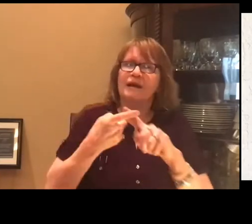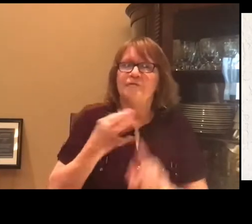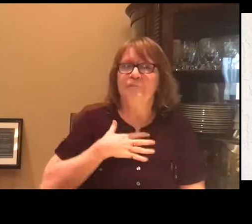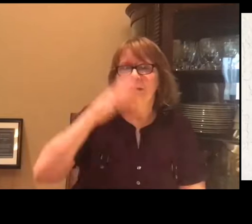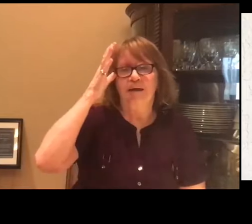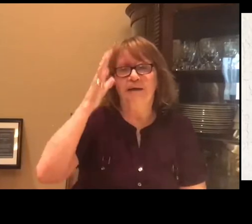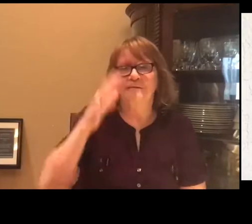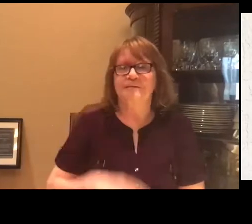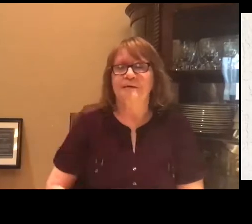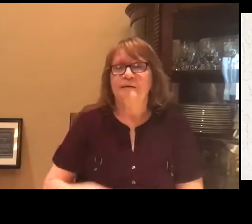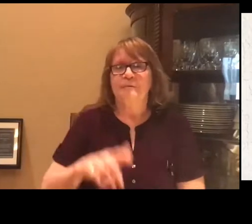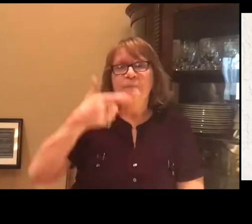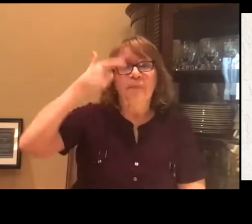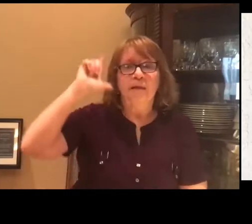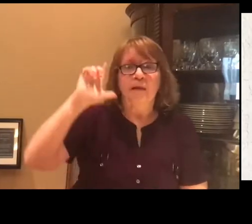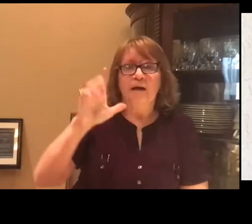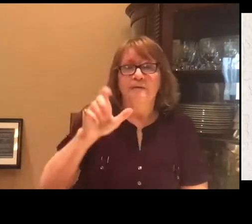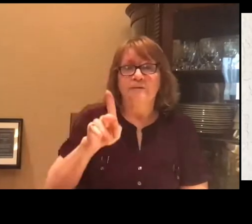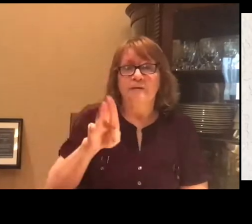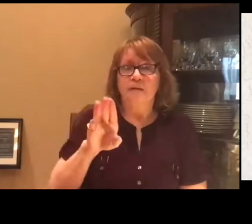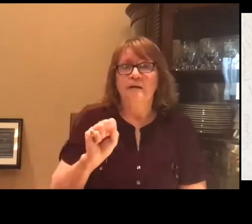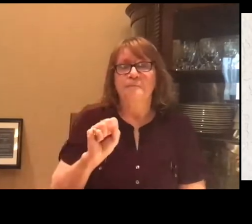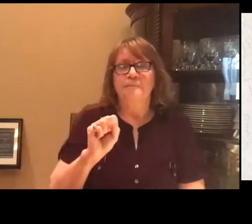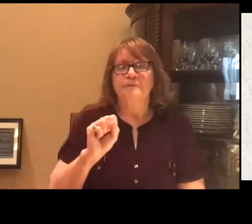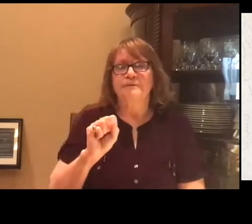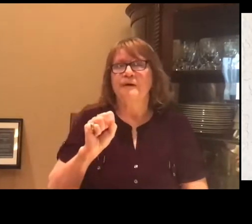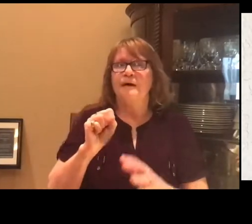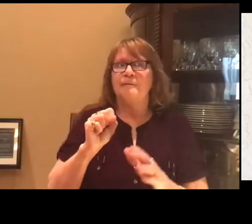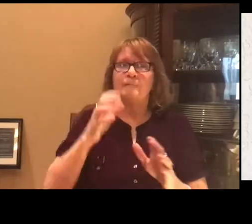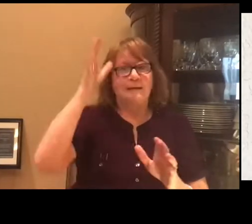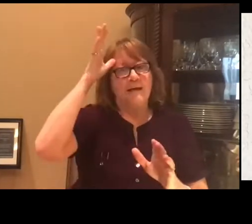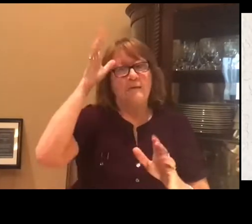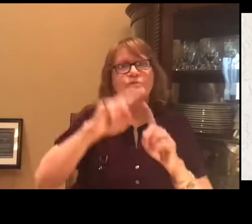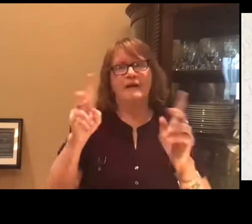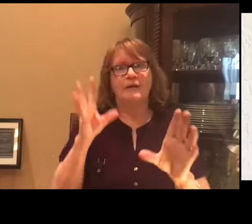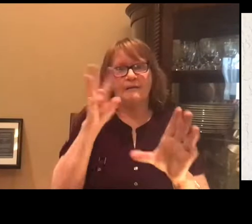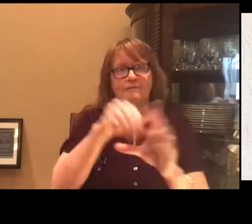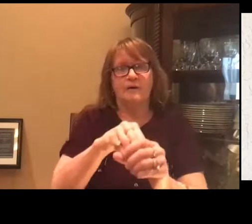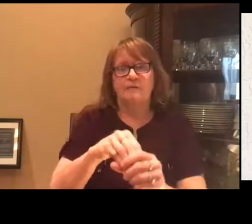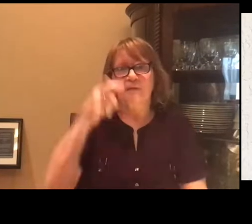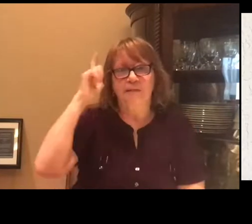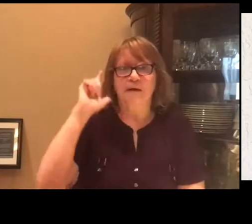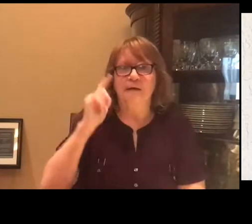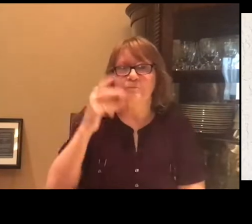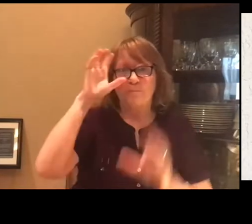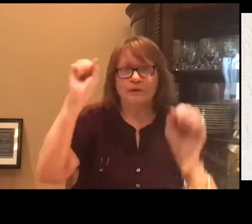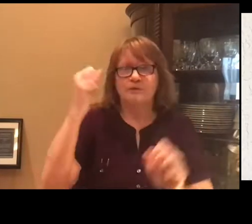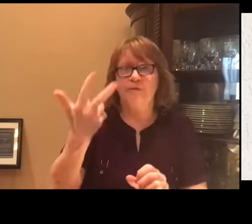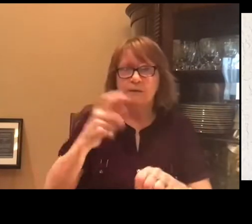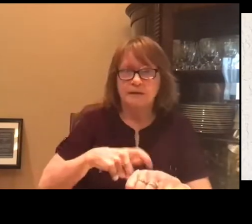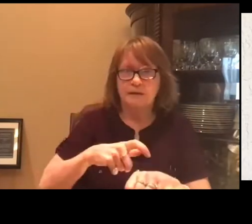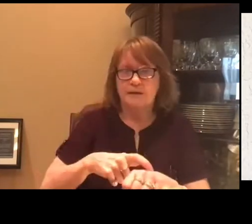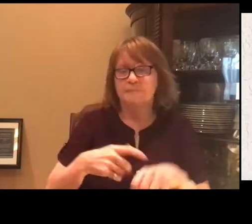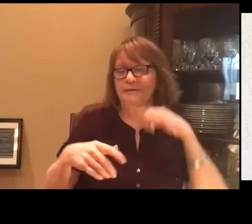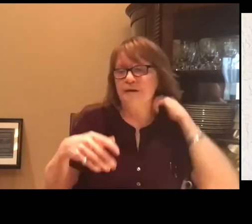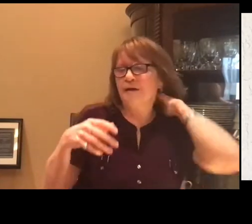with the Lions, they set up the Ears for Lions program, which is to focus on deaf